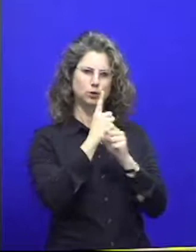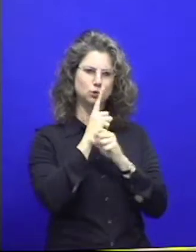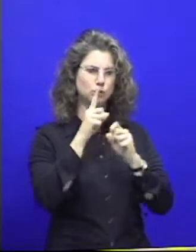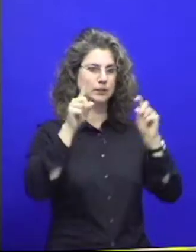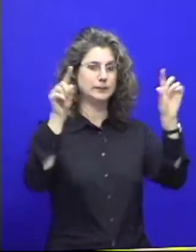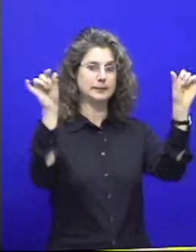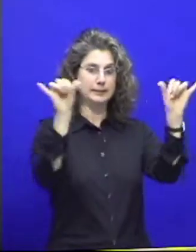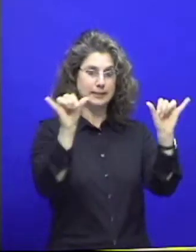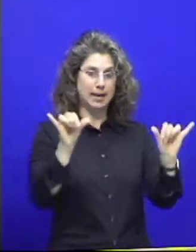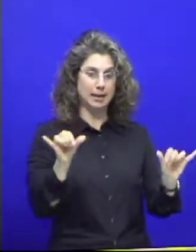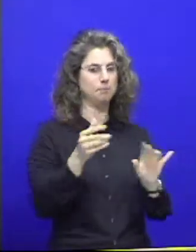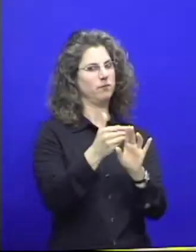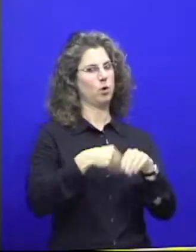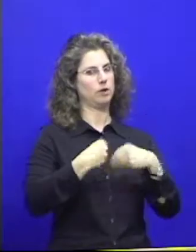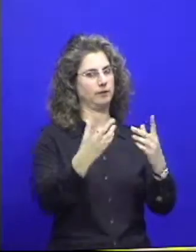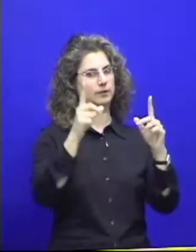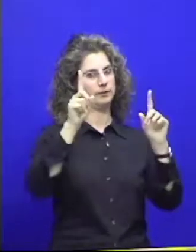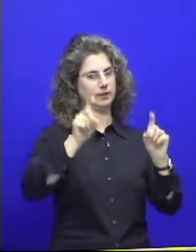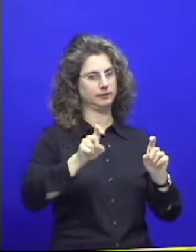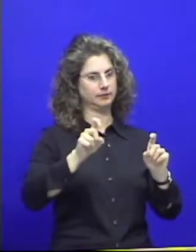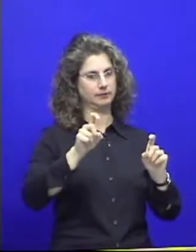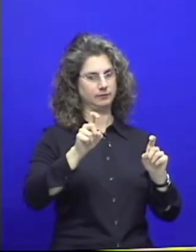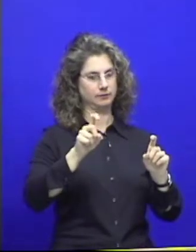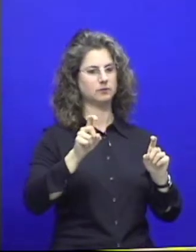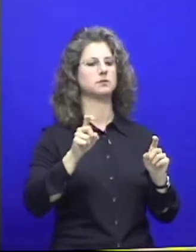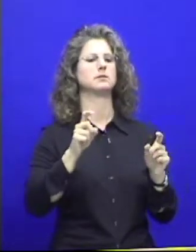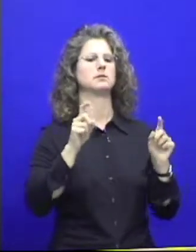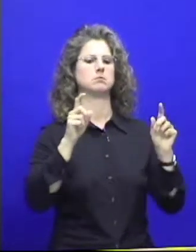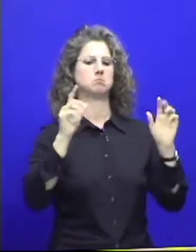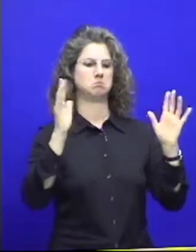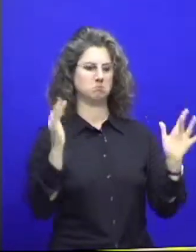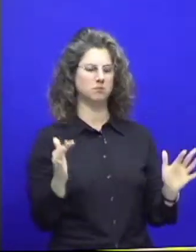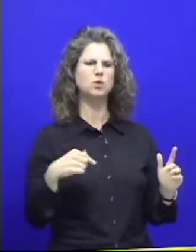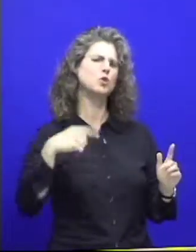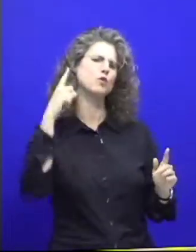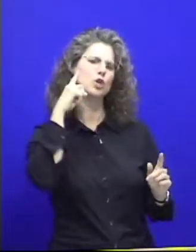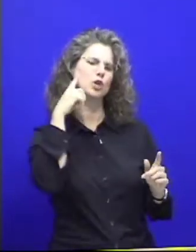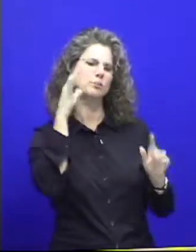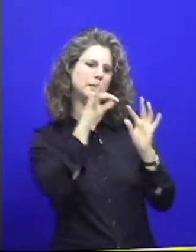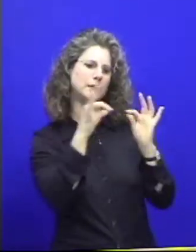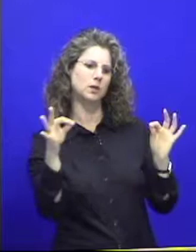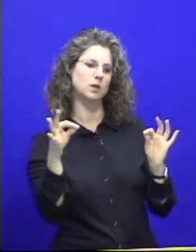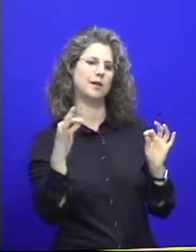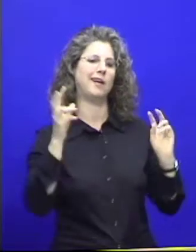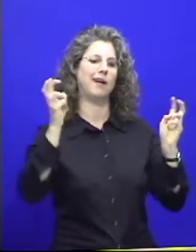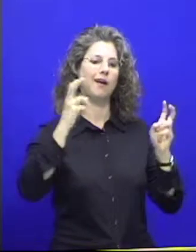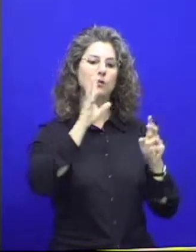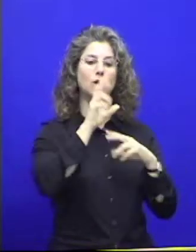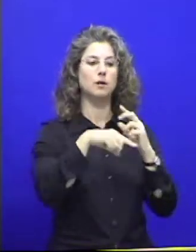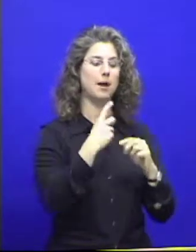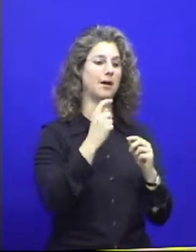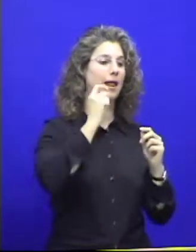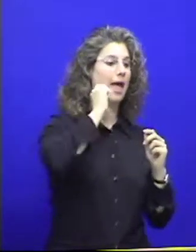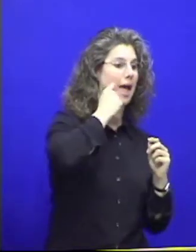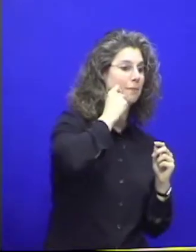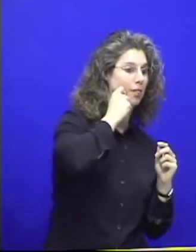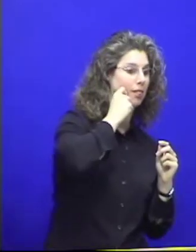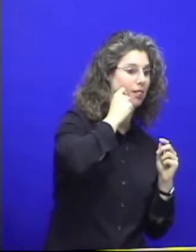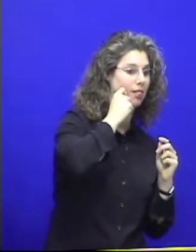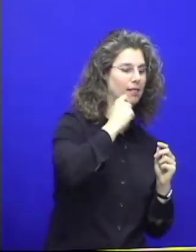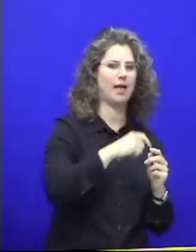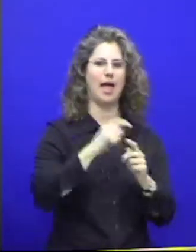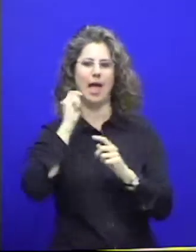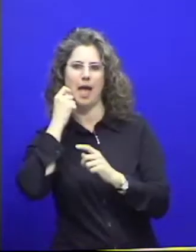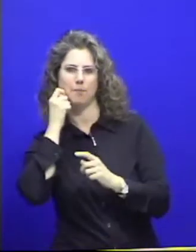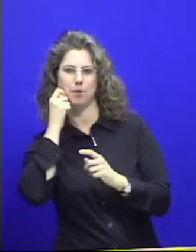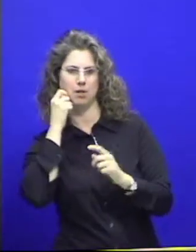alike at the beginning of the study. You've heard the phrase, we want to compare apples with apples,